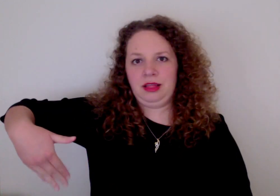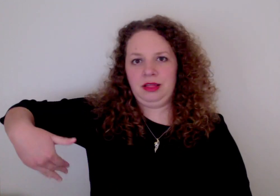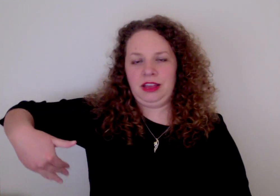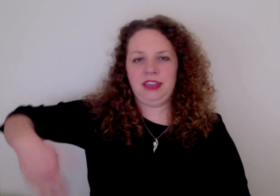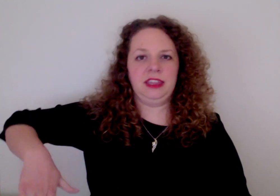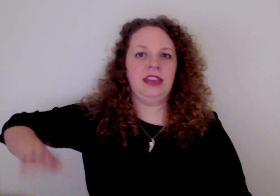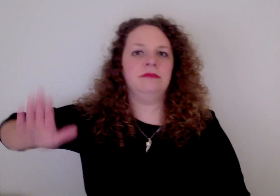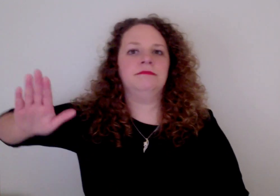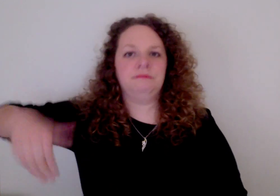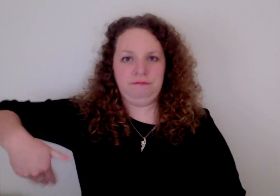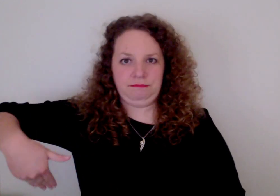and late.